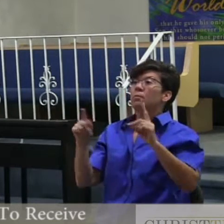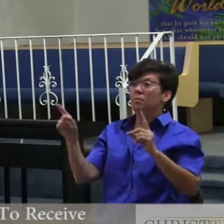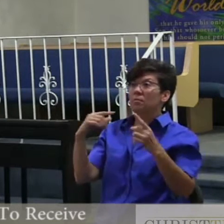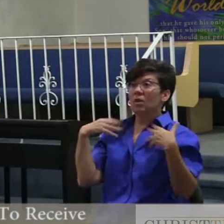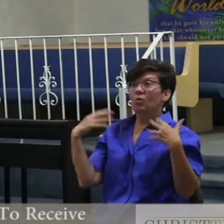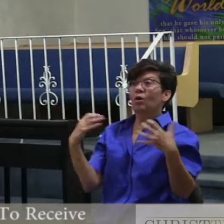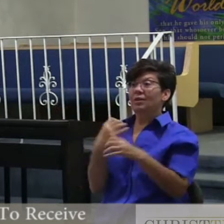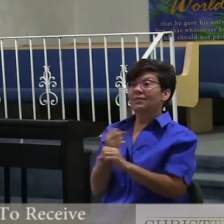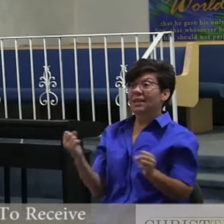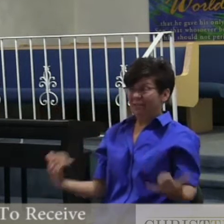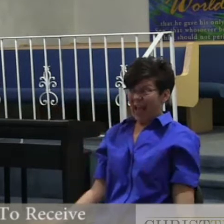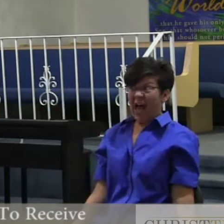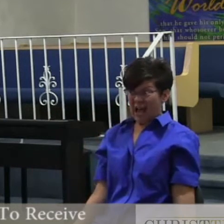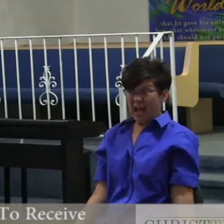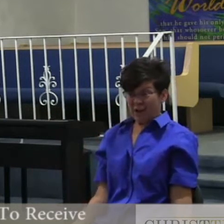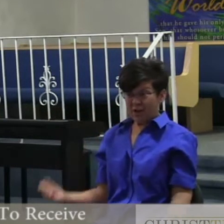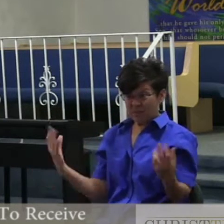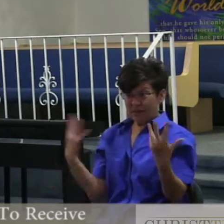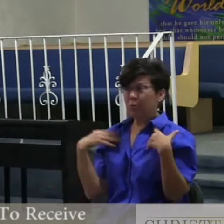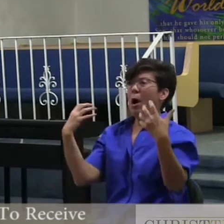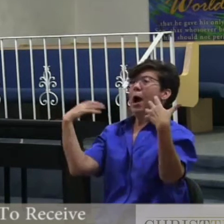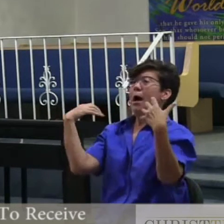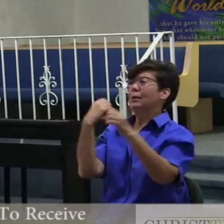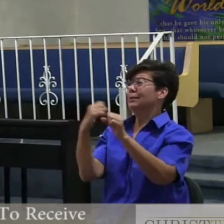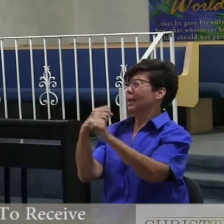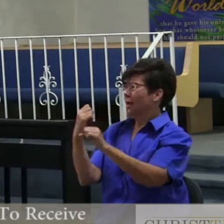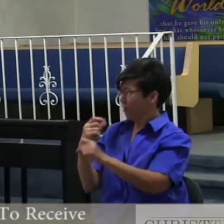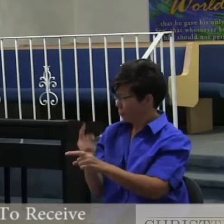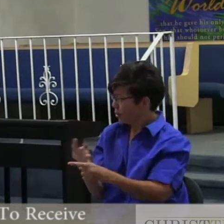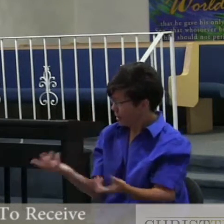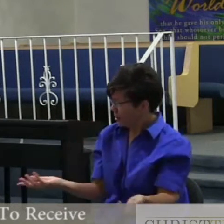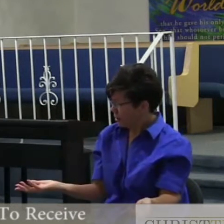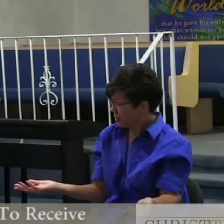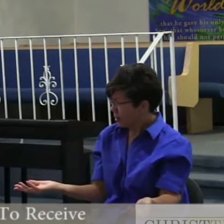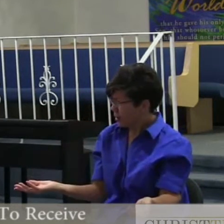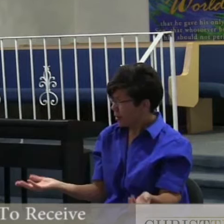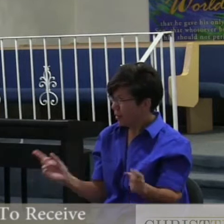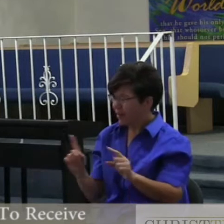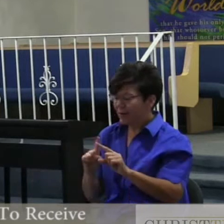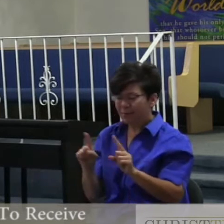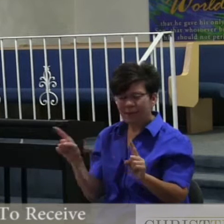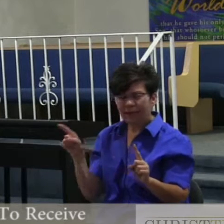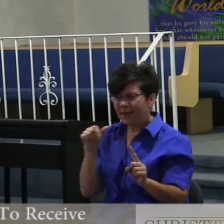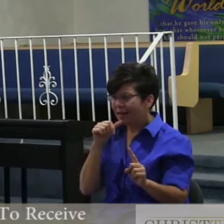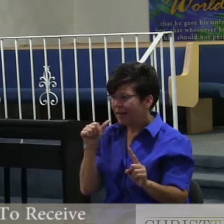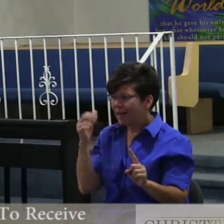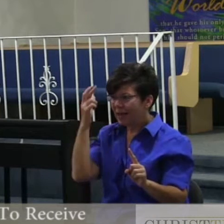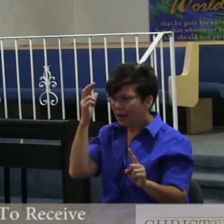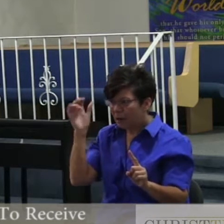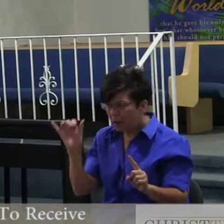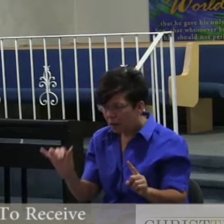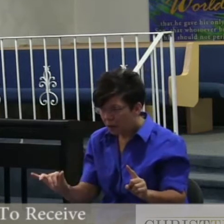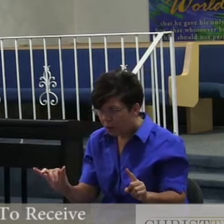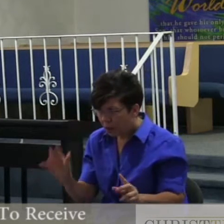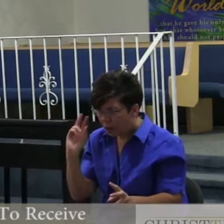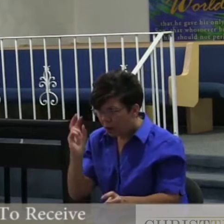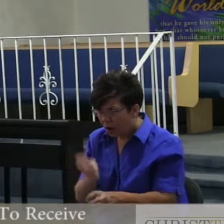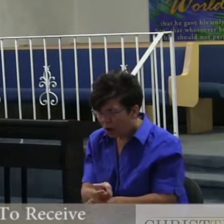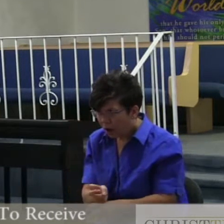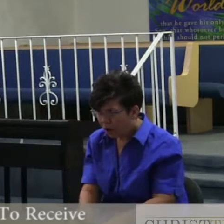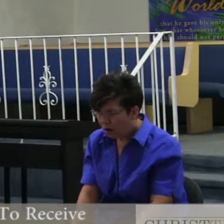saved nowadays, right? A lot of people want to be saved, but they did not realize how hard it was going to